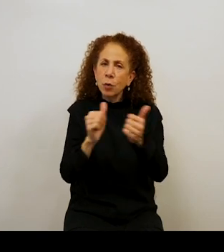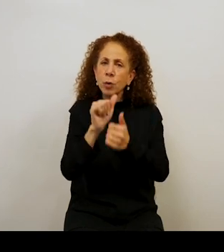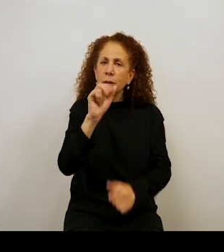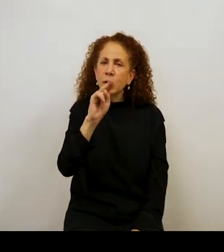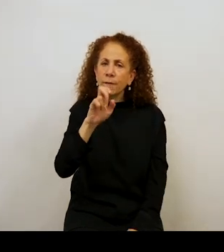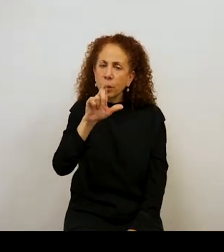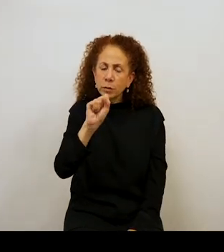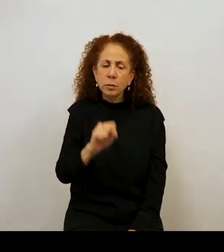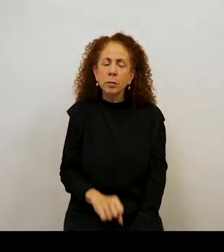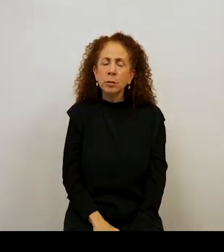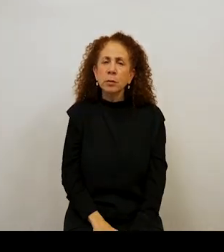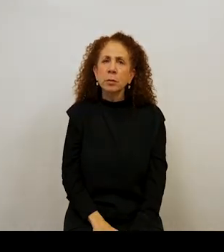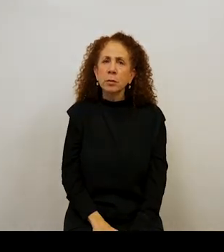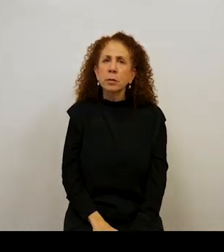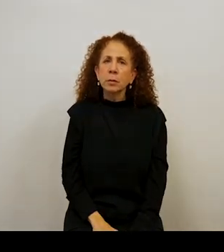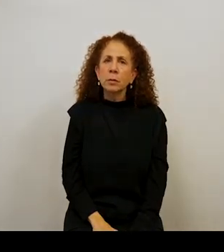novels